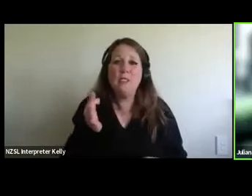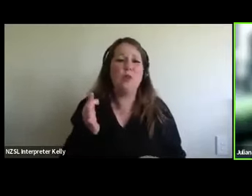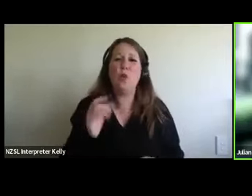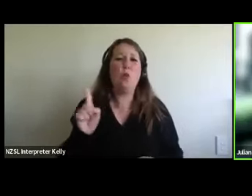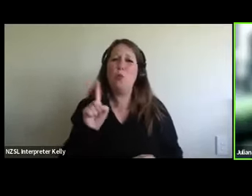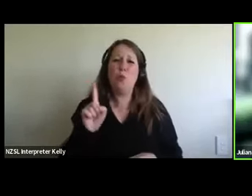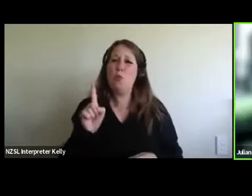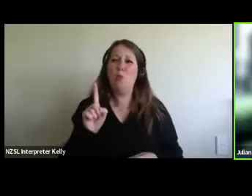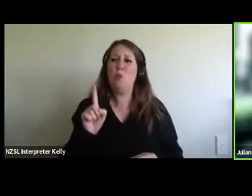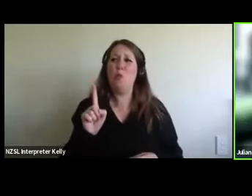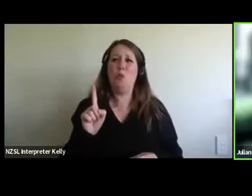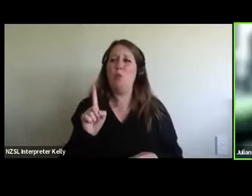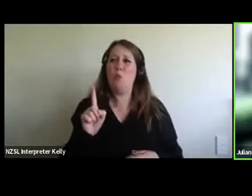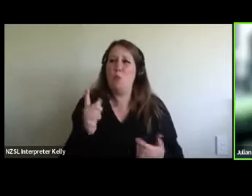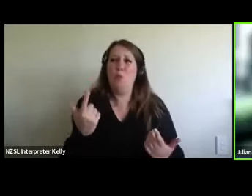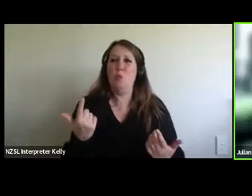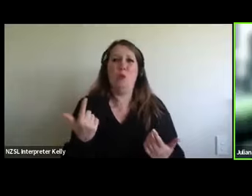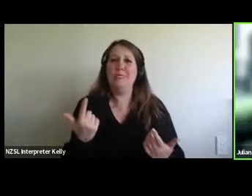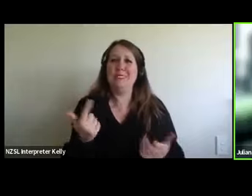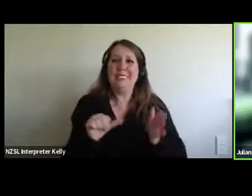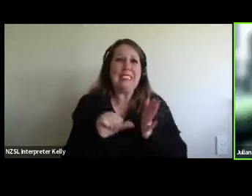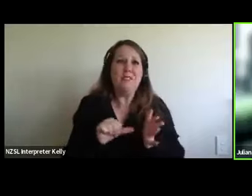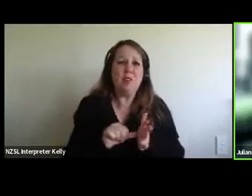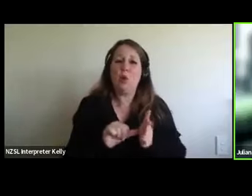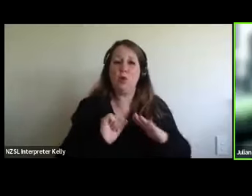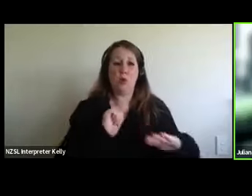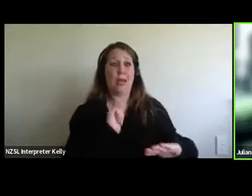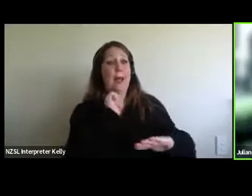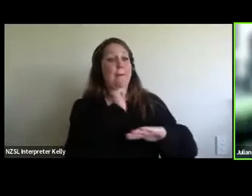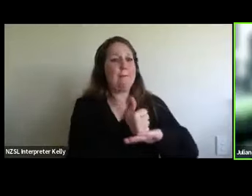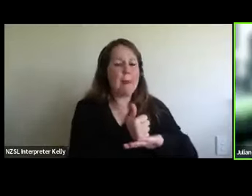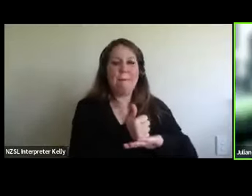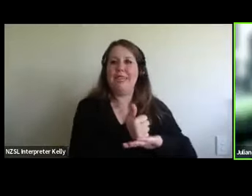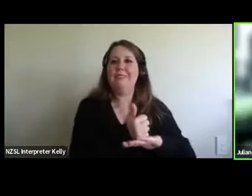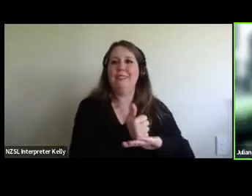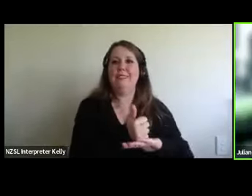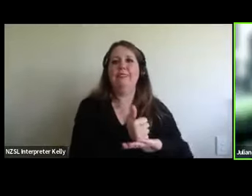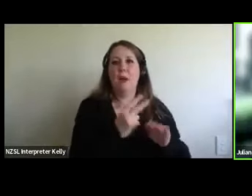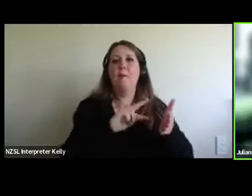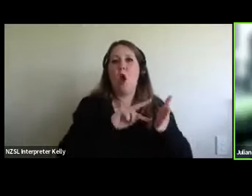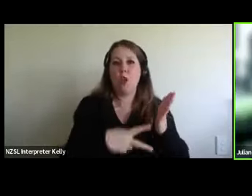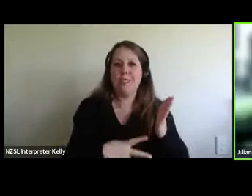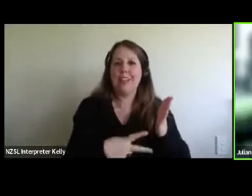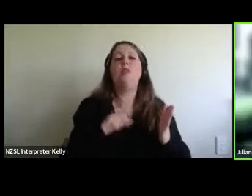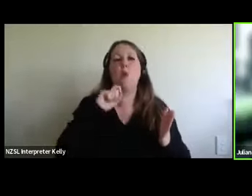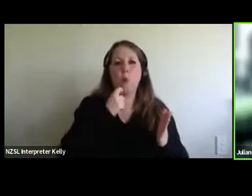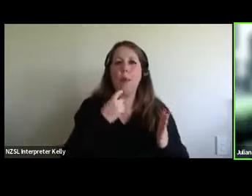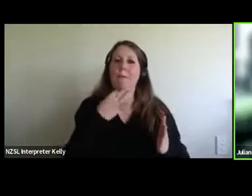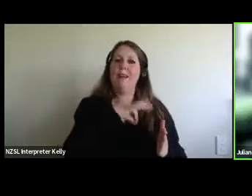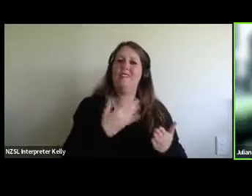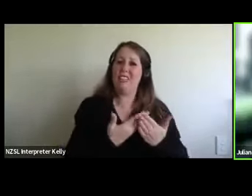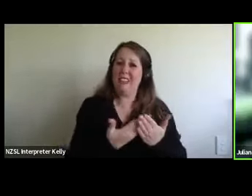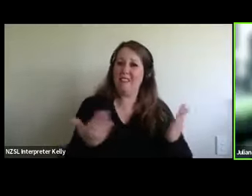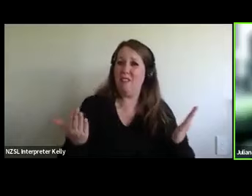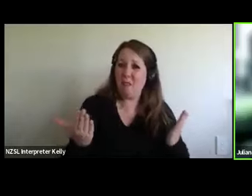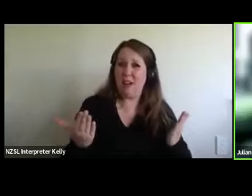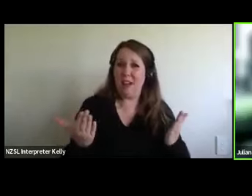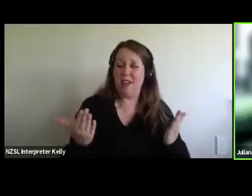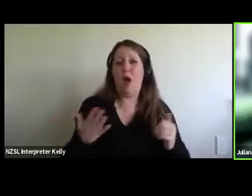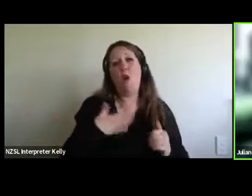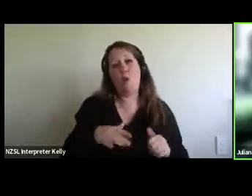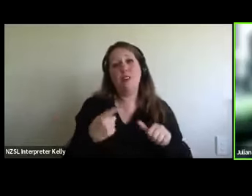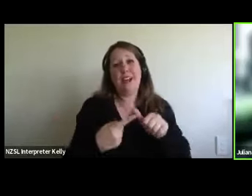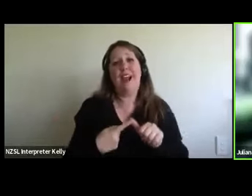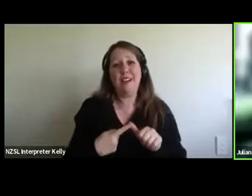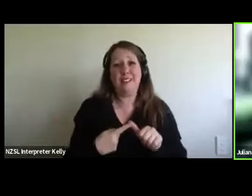implement a policy that will benefit the whole entire country? You know, I want to answer. So